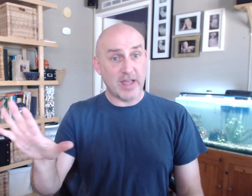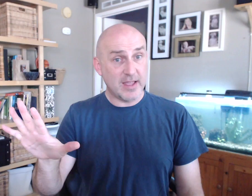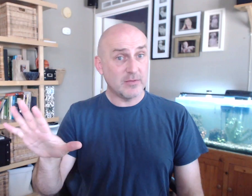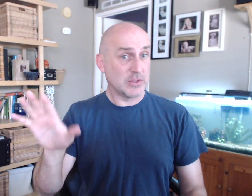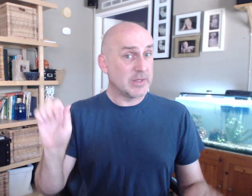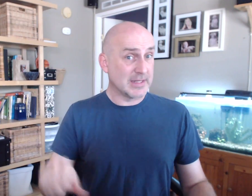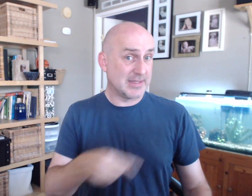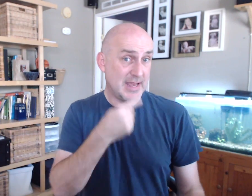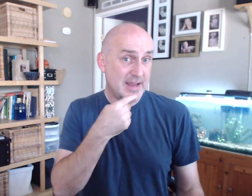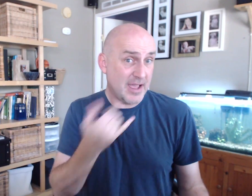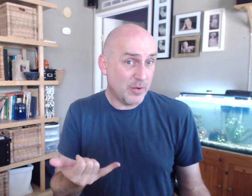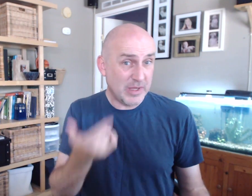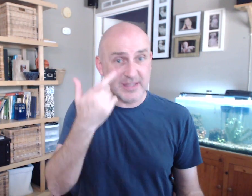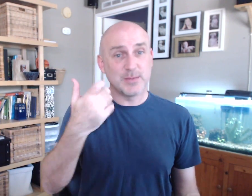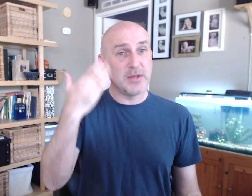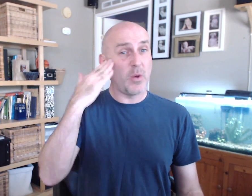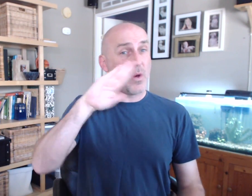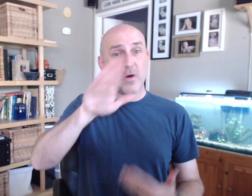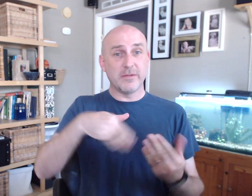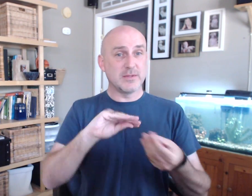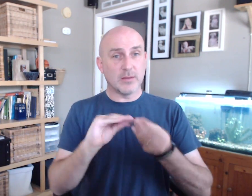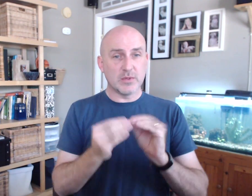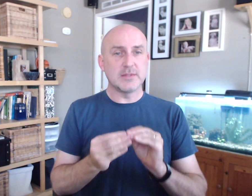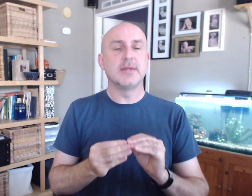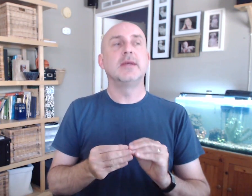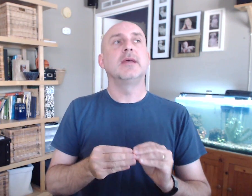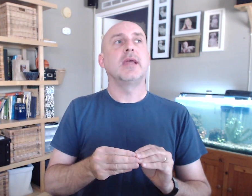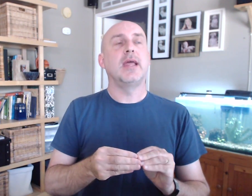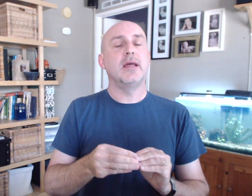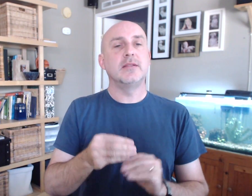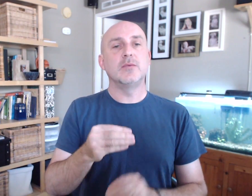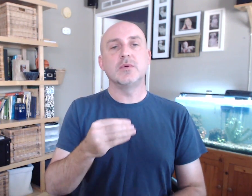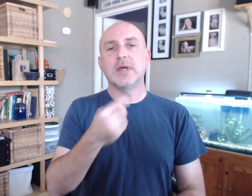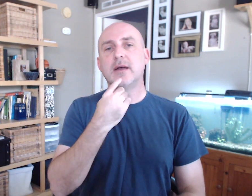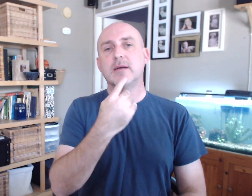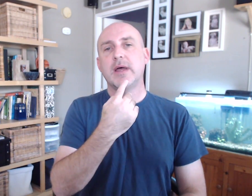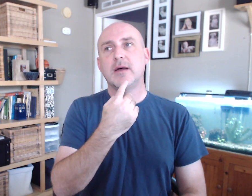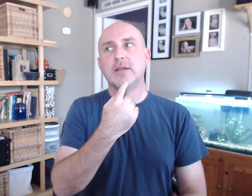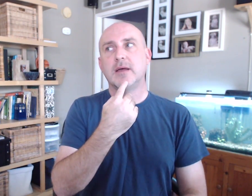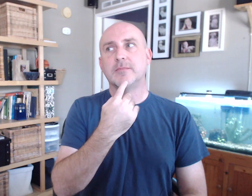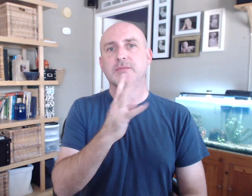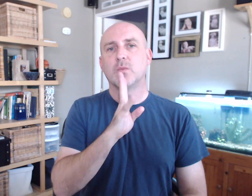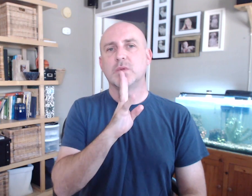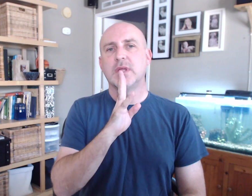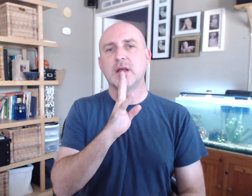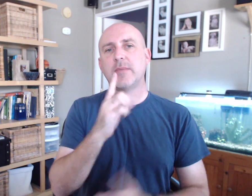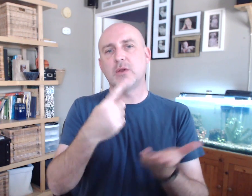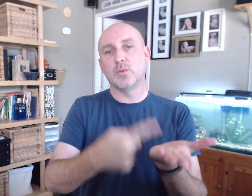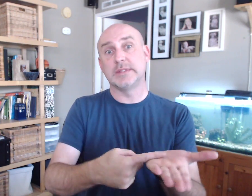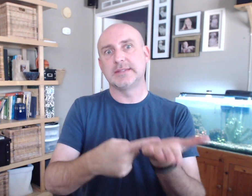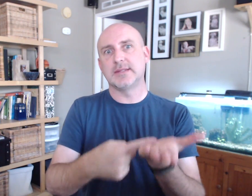4:45, which we can say now because we know all those numbers. And then we'll talk about, or we'll